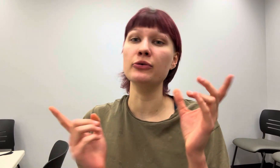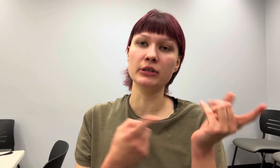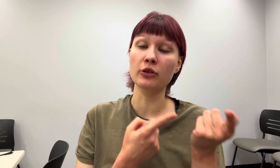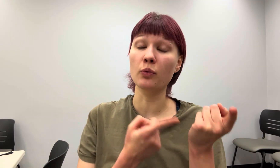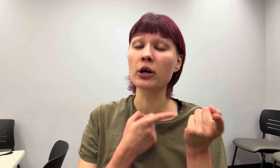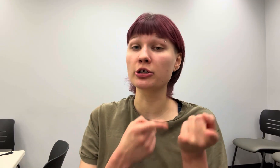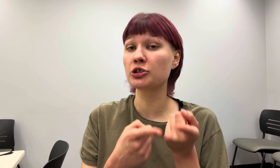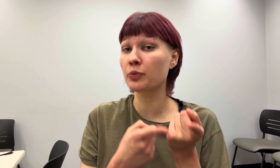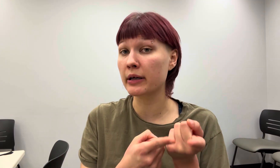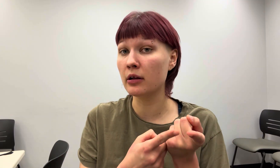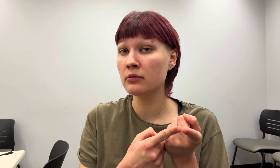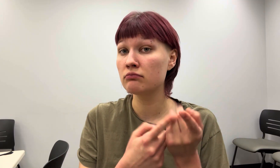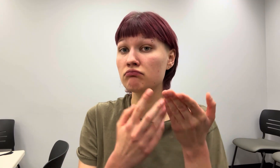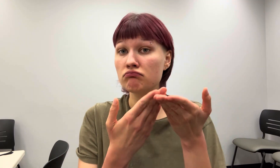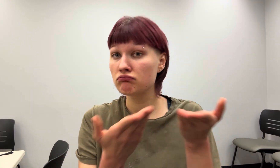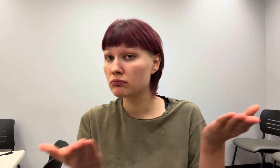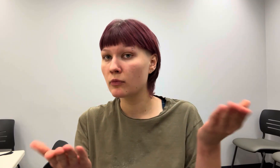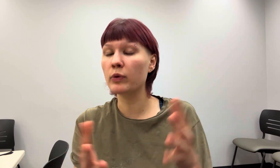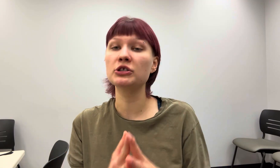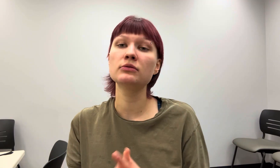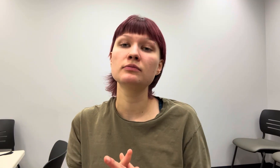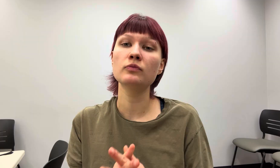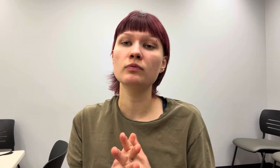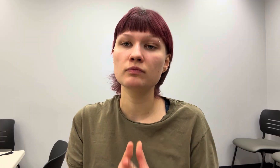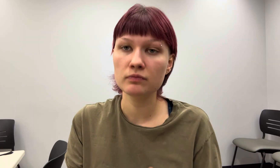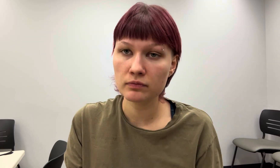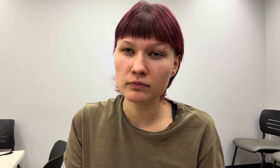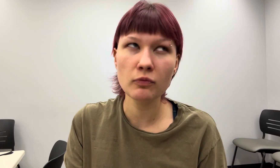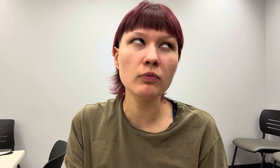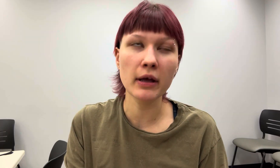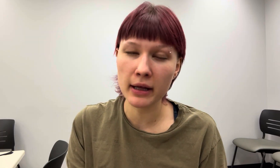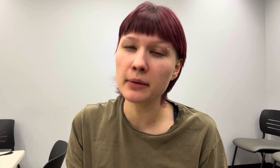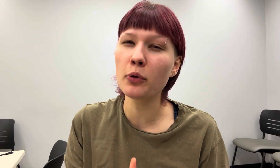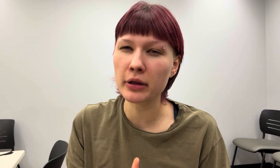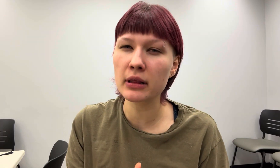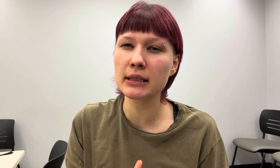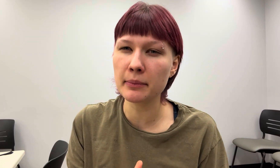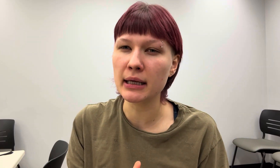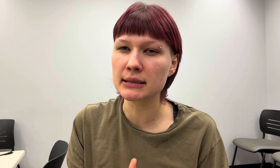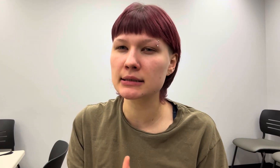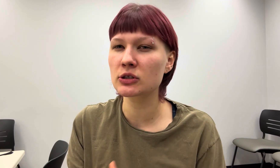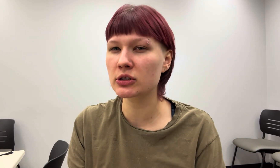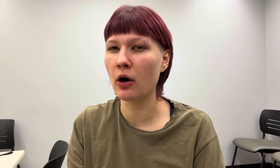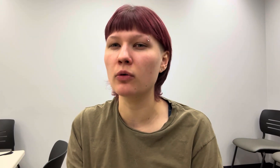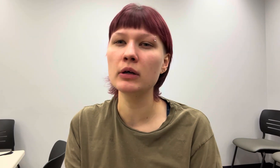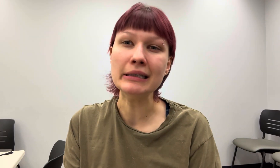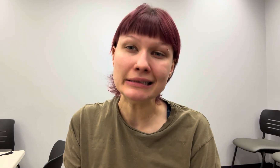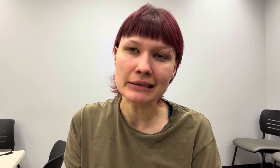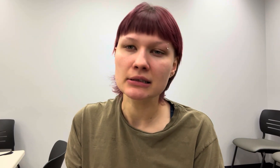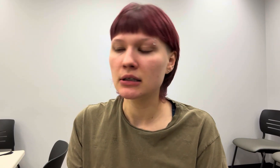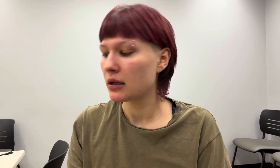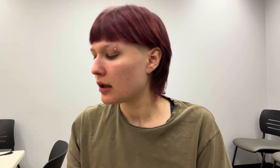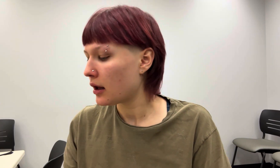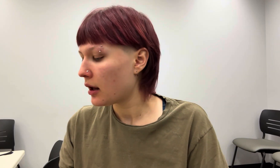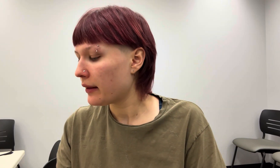the word shrill, which, an important thing to miss. So that